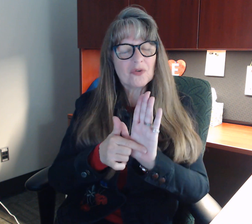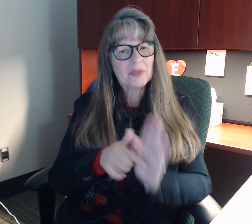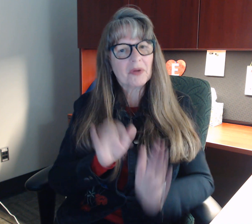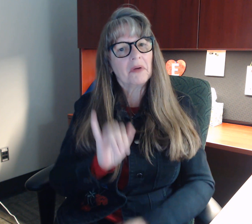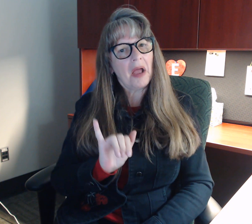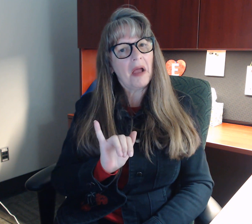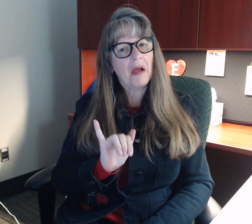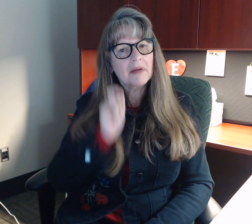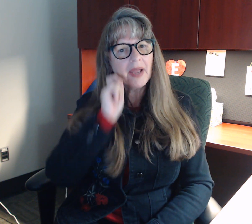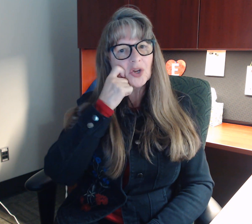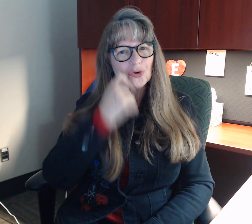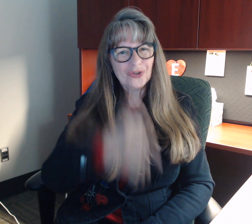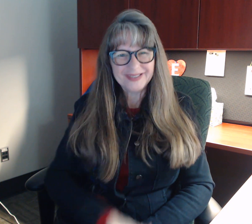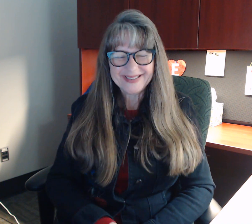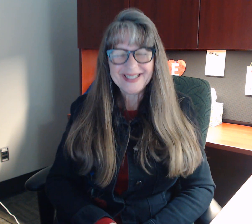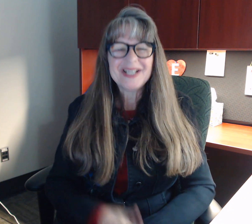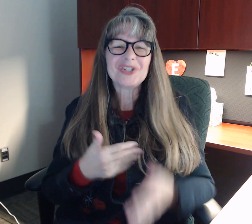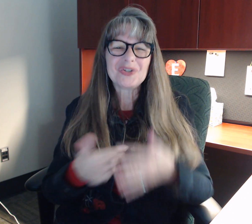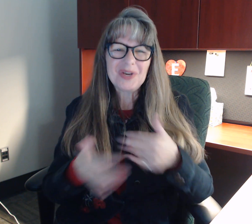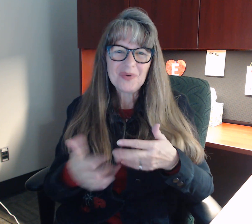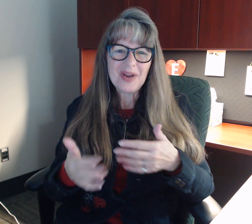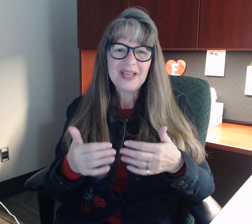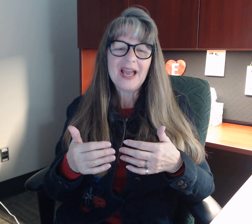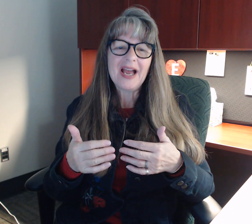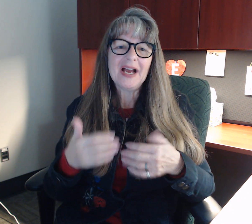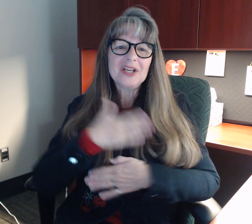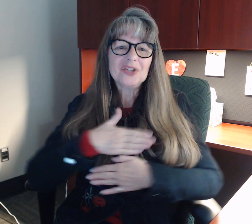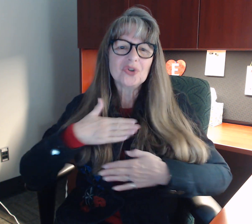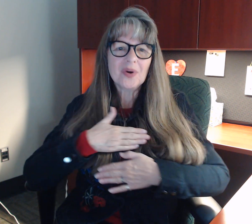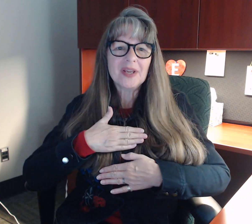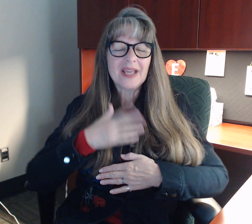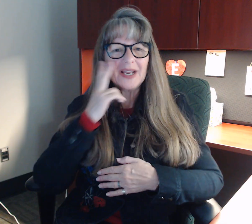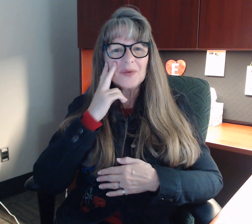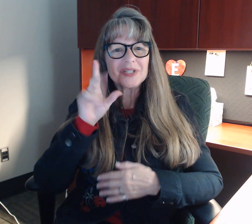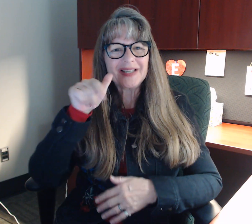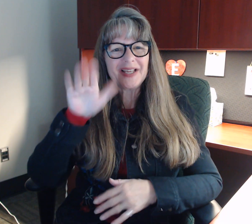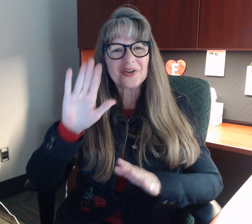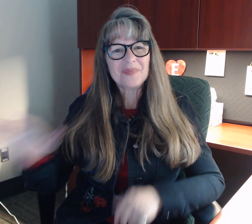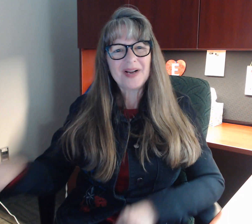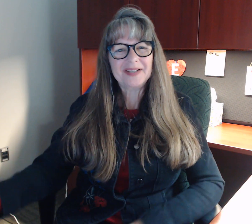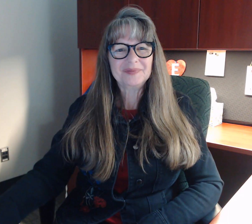They're going, oh, okay, cool. So anyway, enjoy, and I'll see you later. Bye.